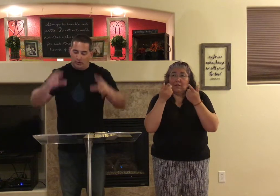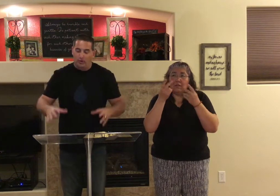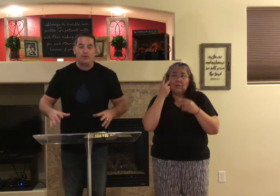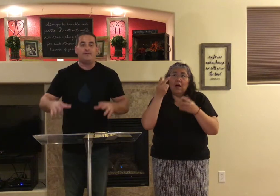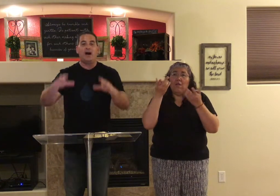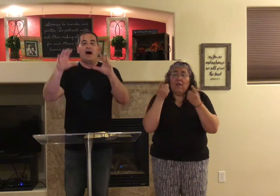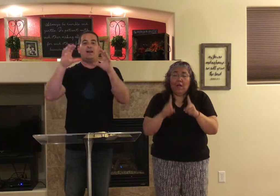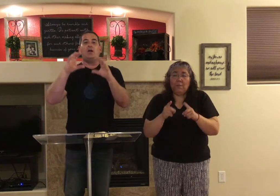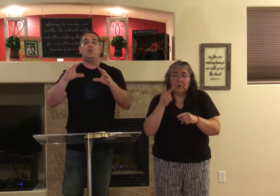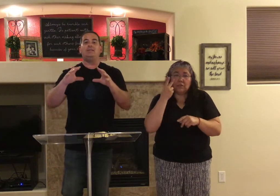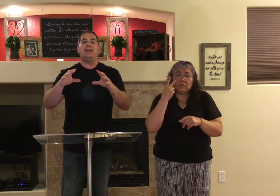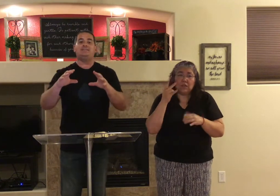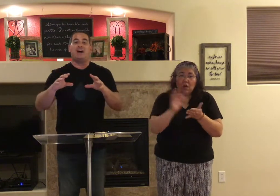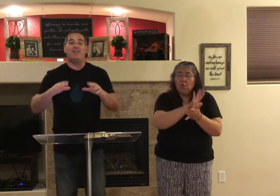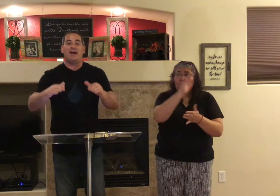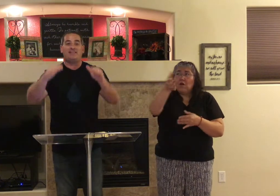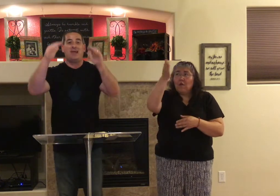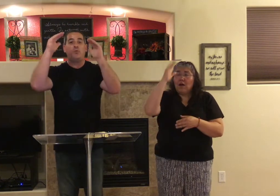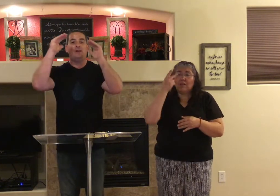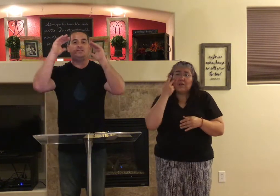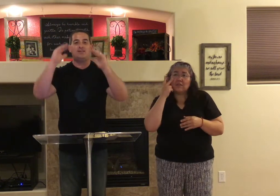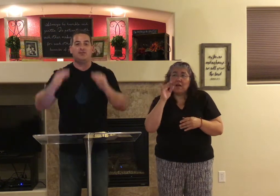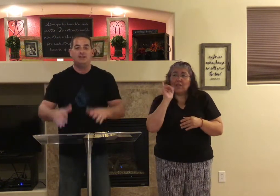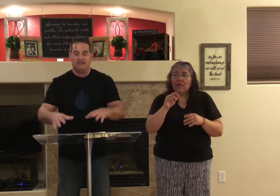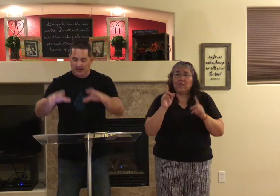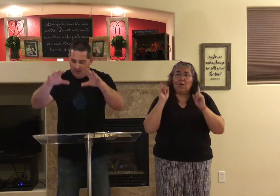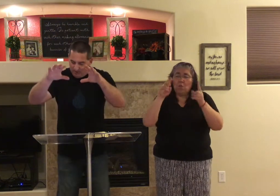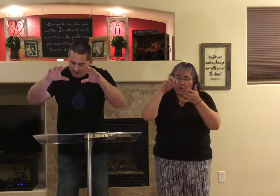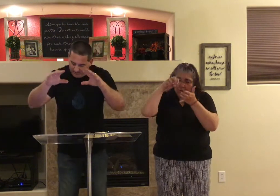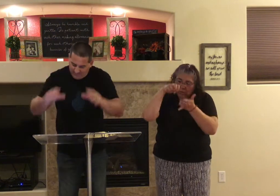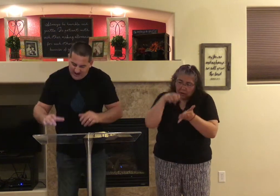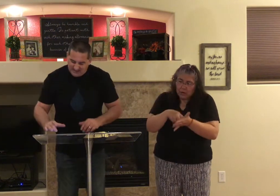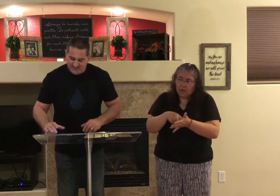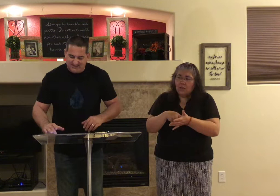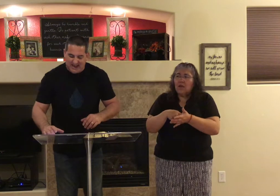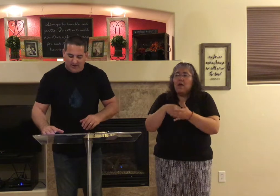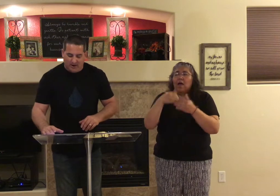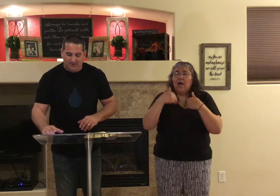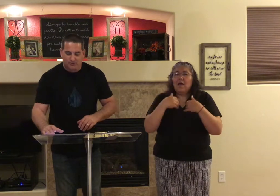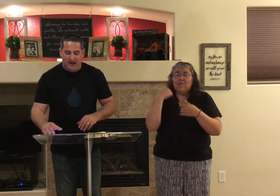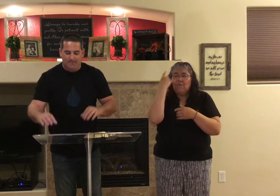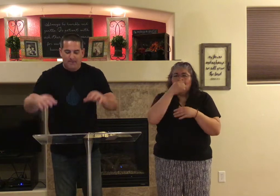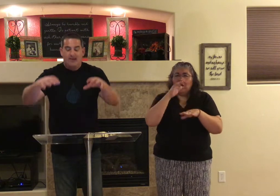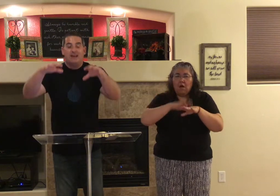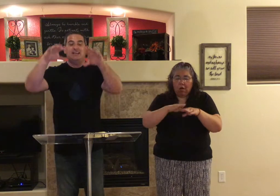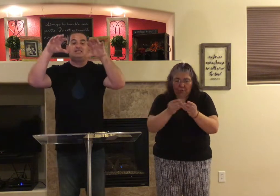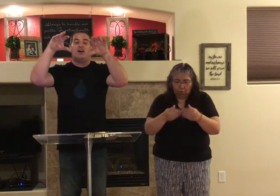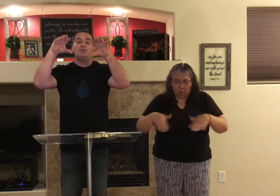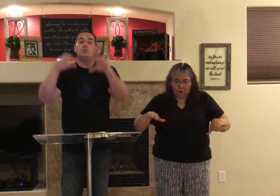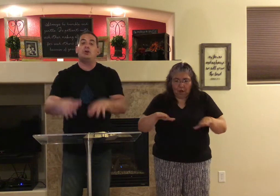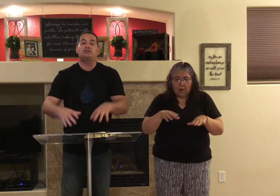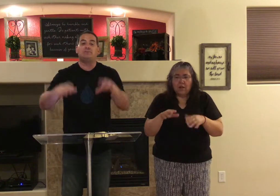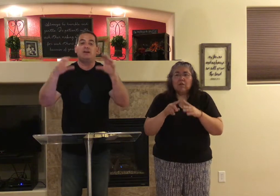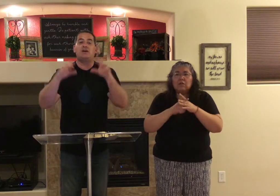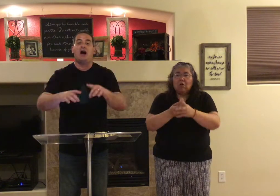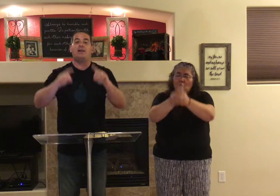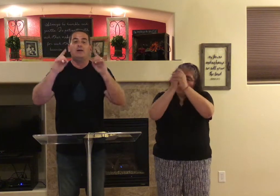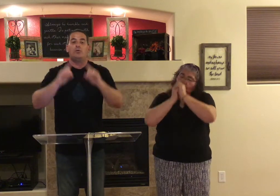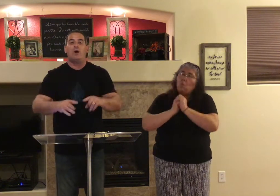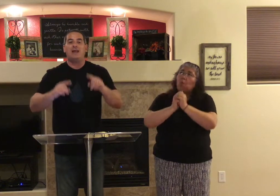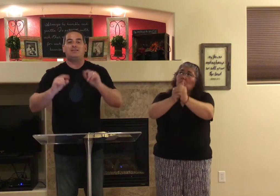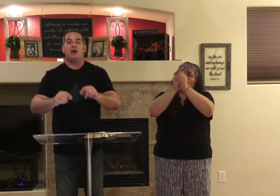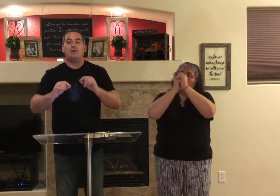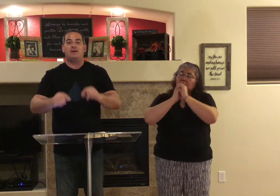saw the glory of God. And when they saw that, they went to their knees, put their faces down on the ground, and they started worshiping